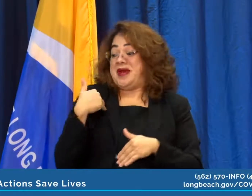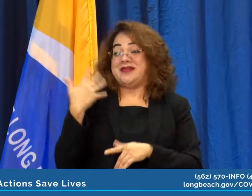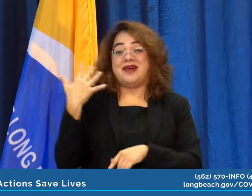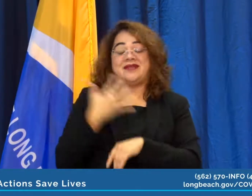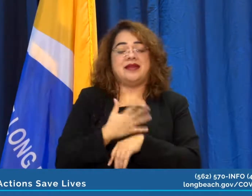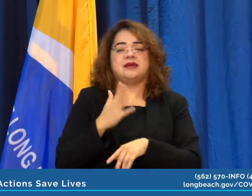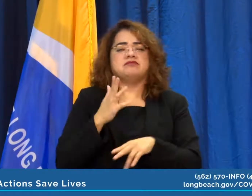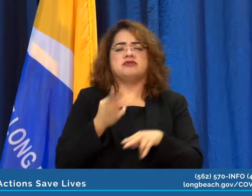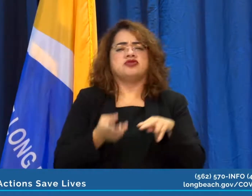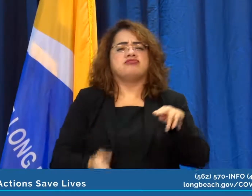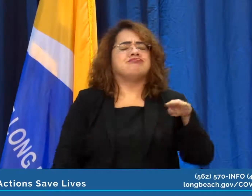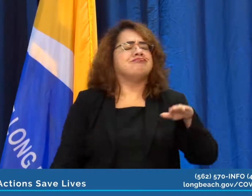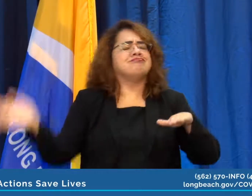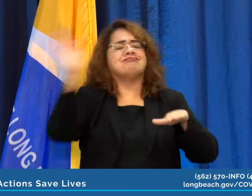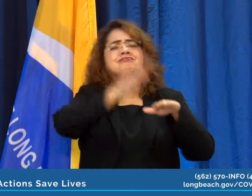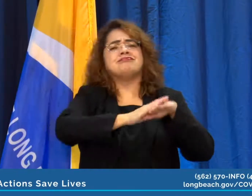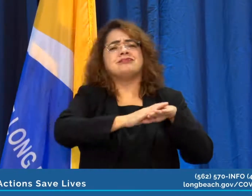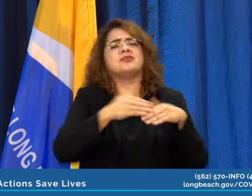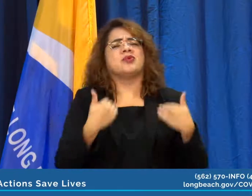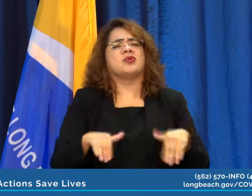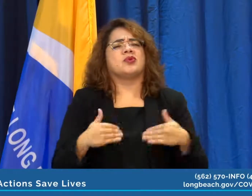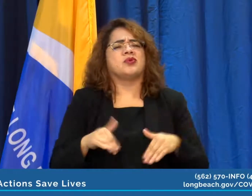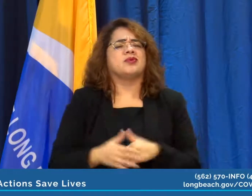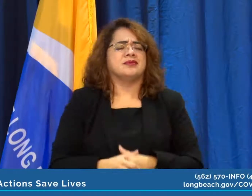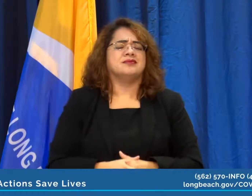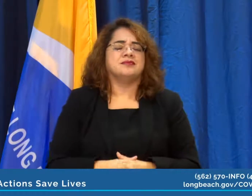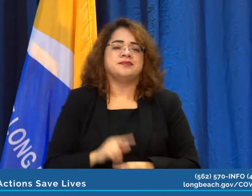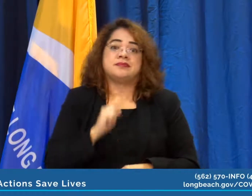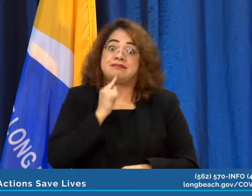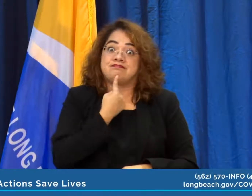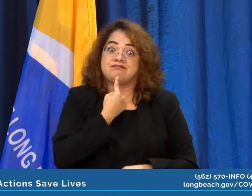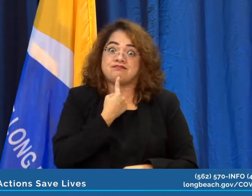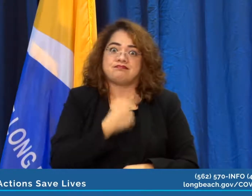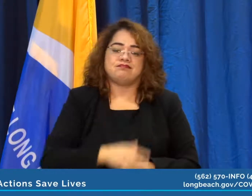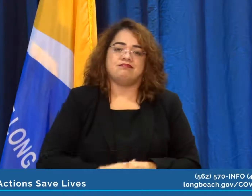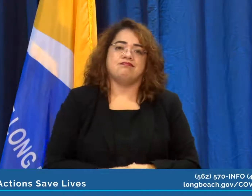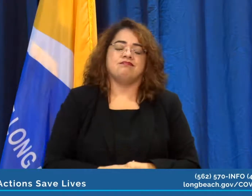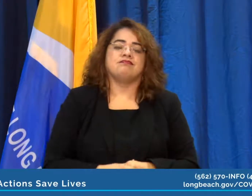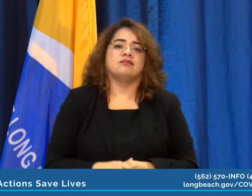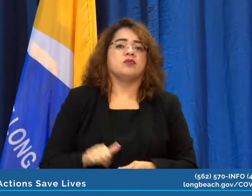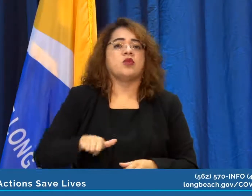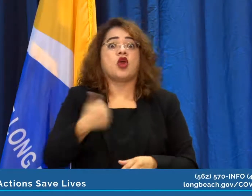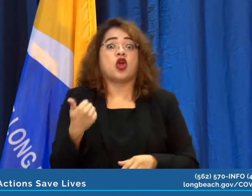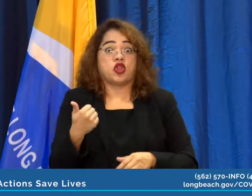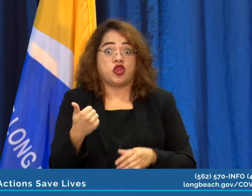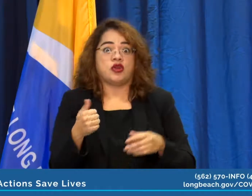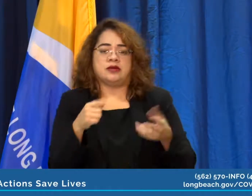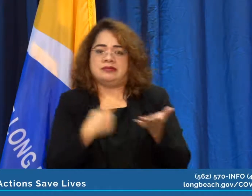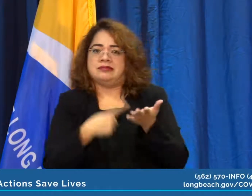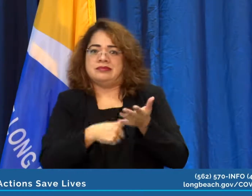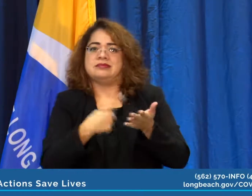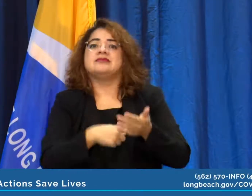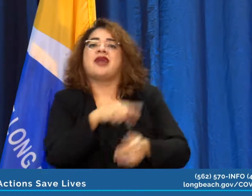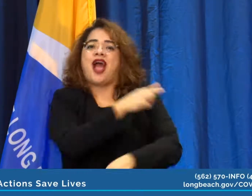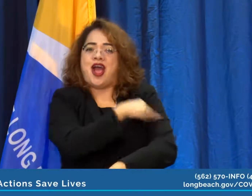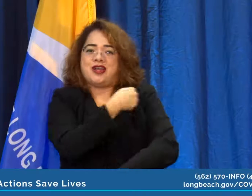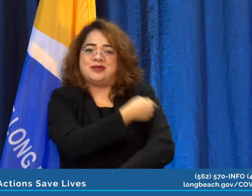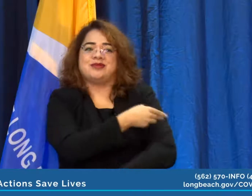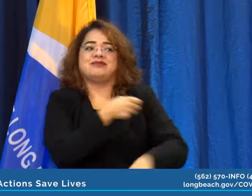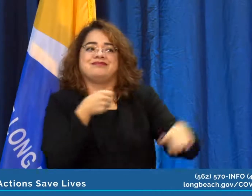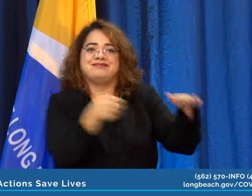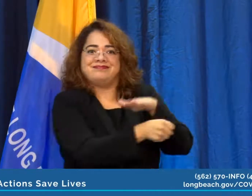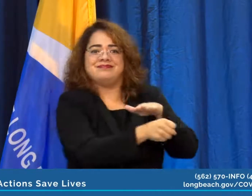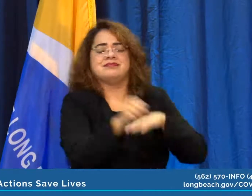has increased significantly. The other piece is the hospitalizations. So what you see sometimes are